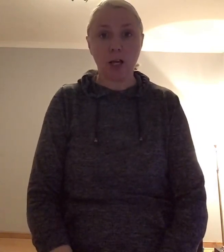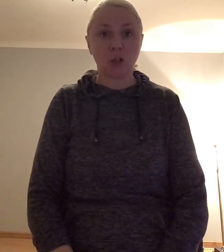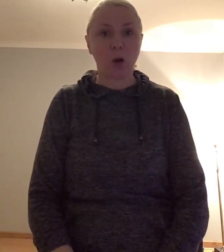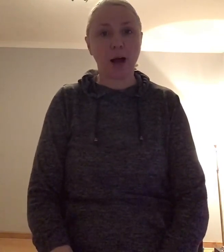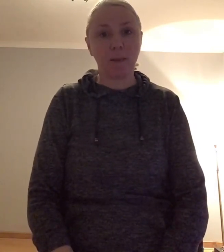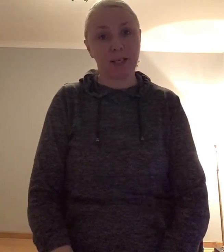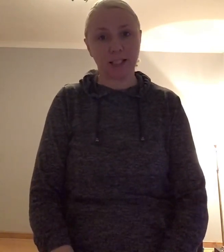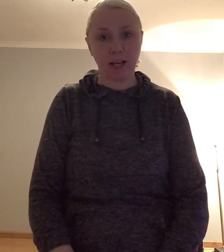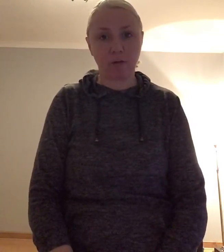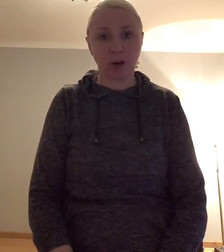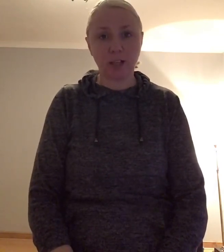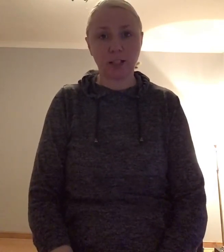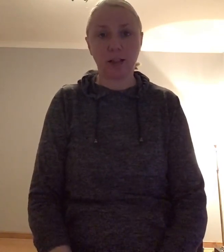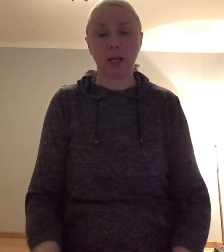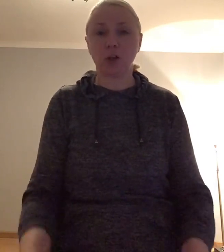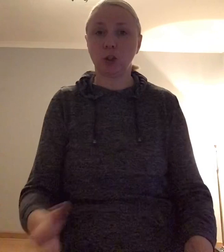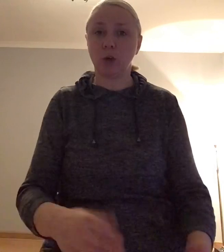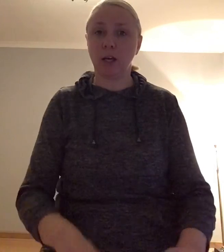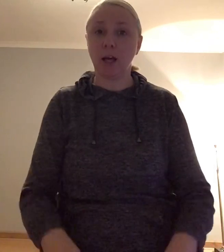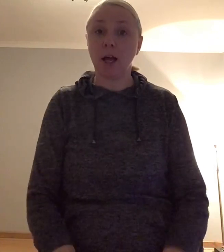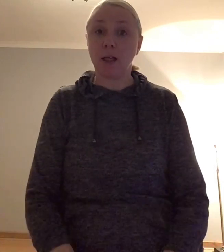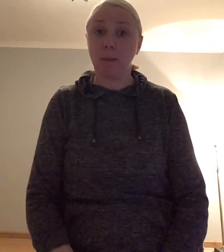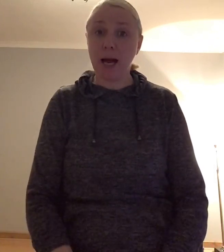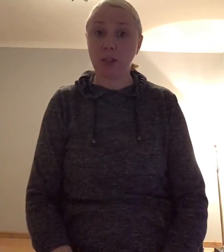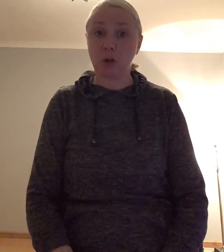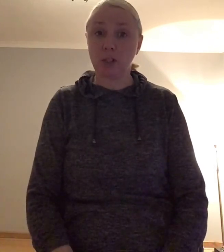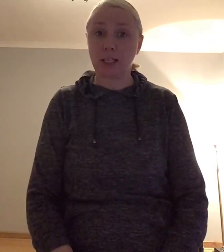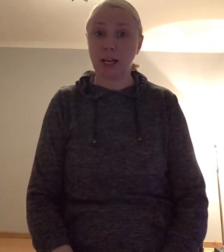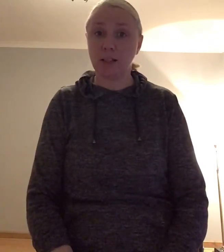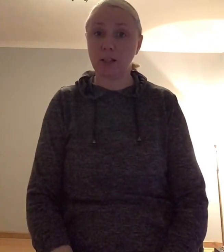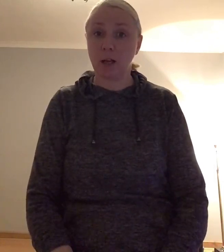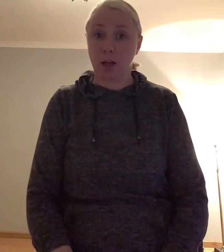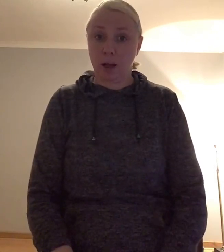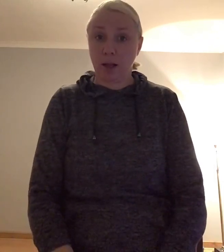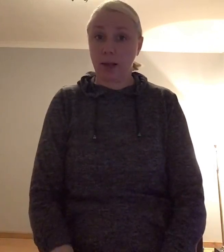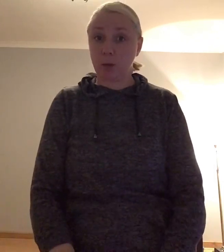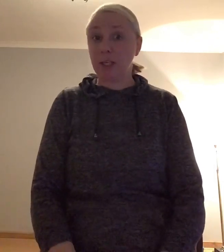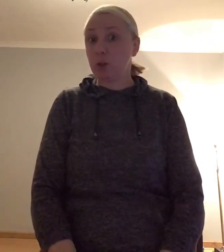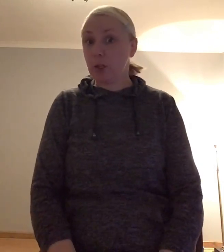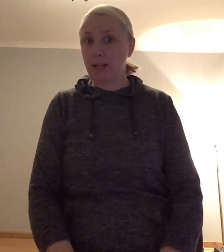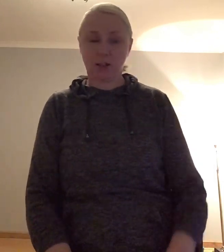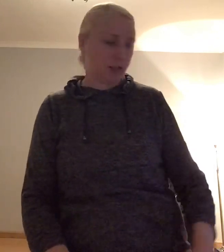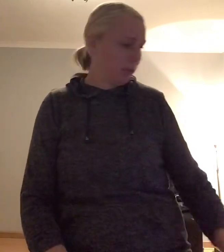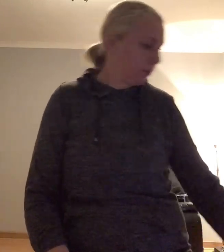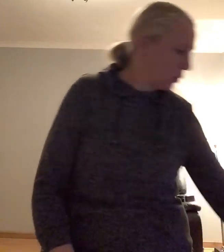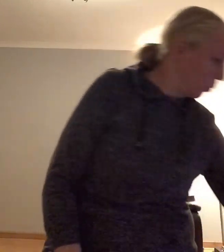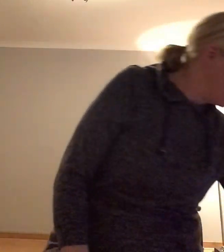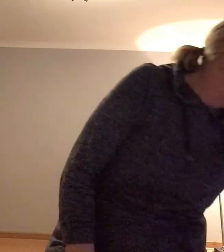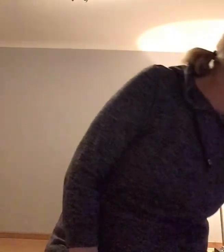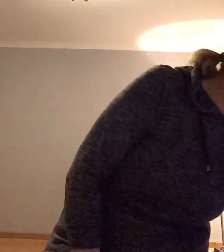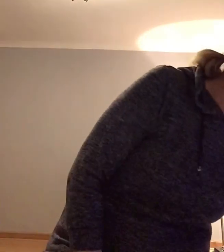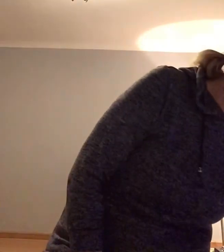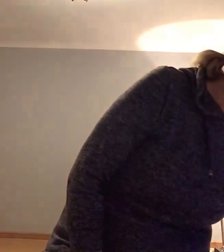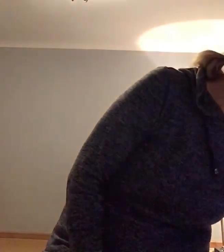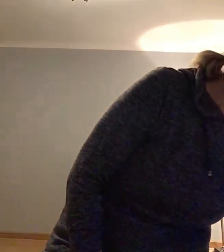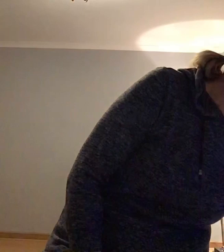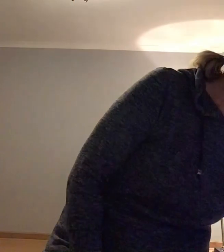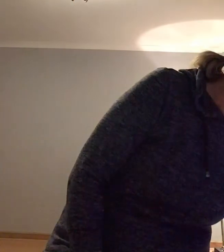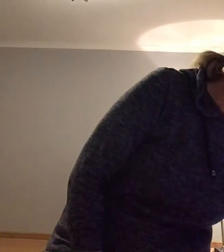So I'm going to sing it first and then I'll show you the Makaton signs that we didn't do yesterday. So here we go.